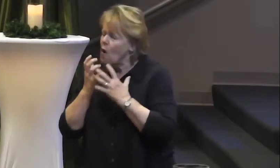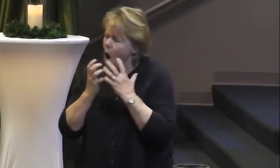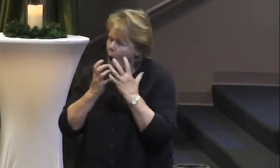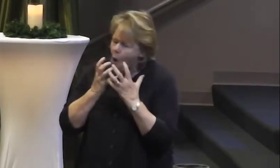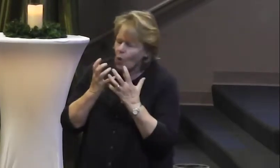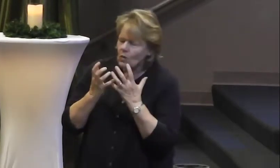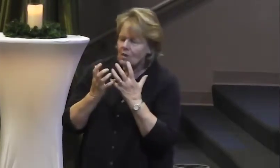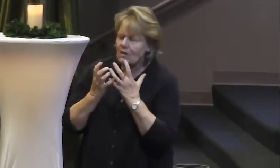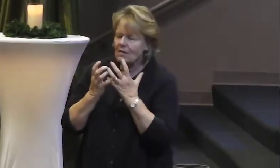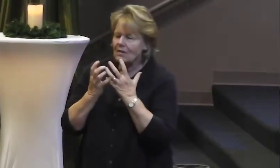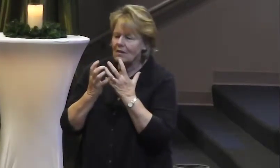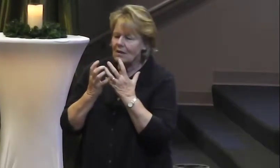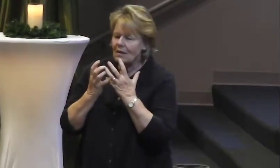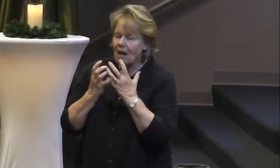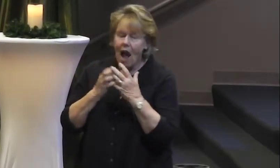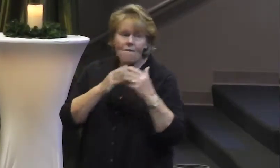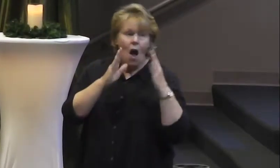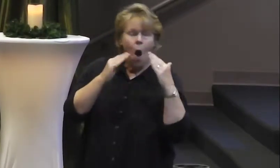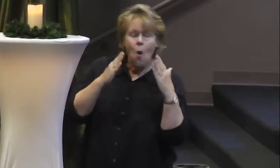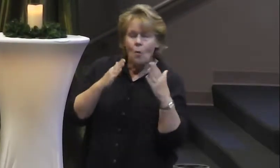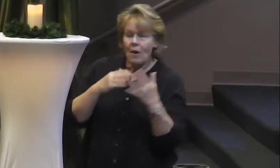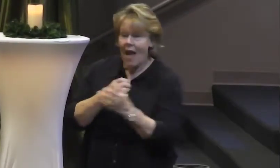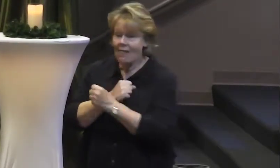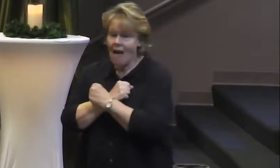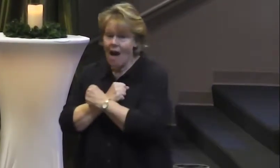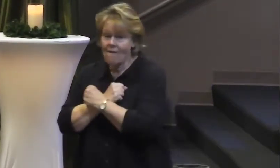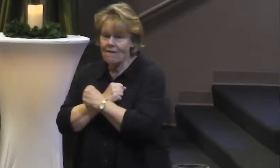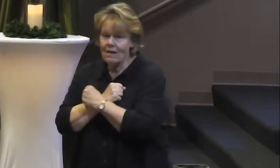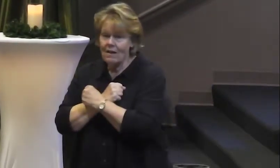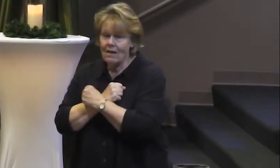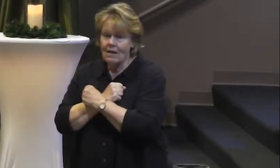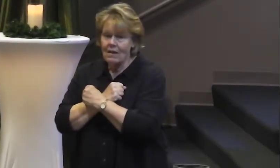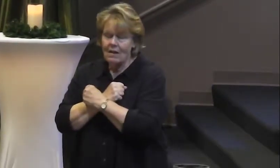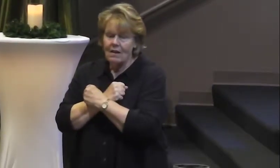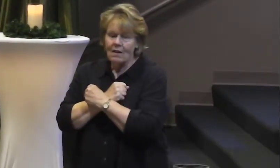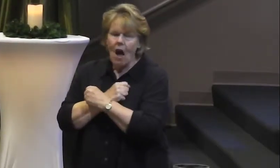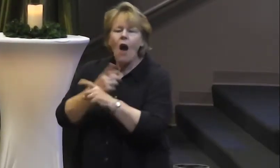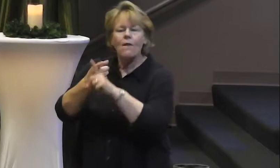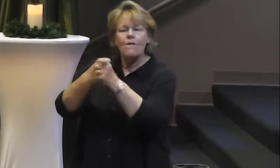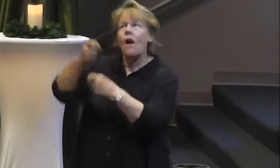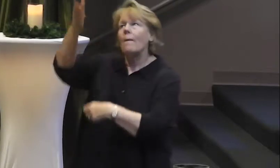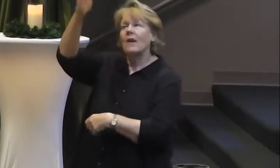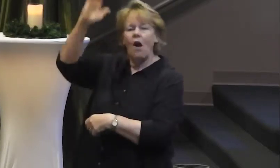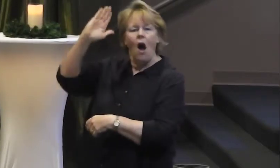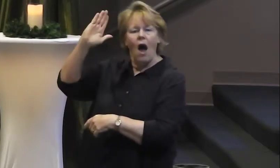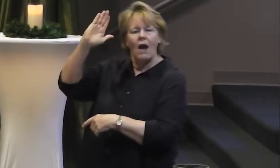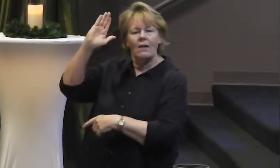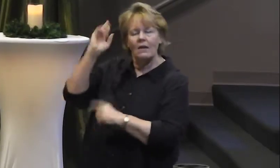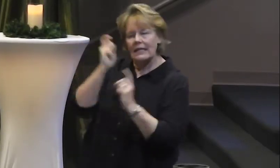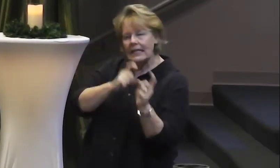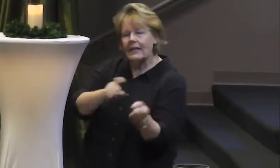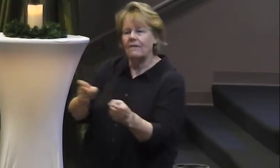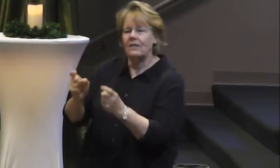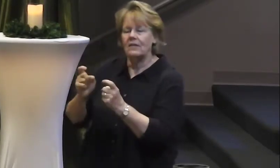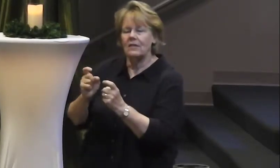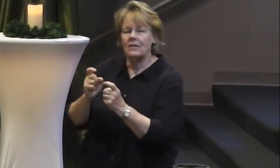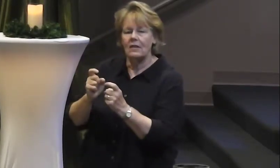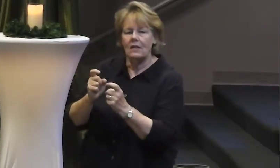especially hope and love, ultimately gifts from God. There's a line from the Apostle John where he says, "We